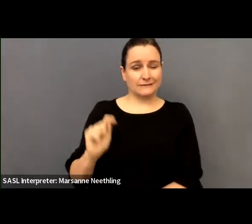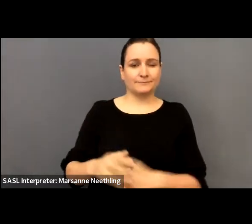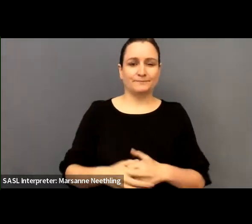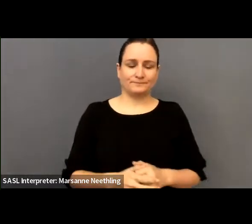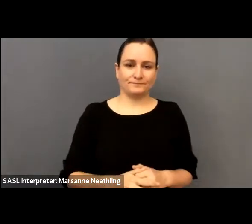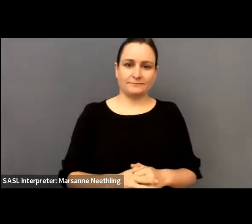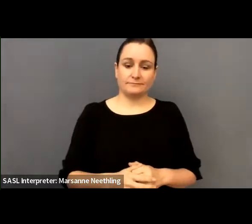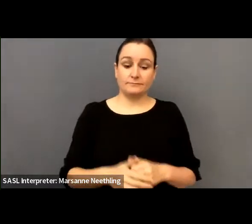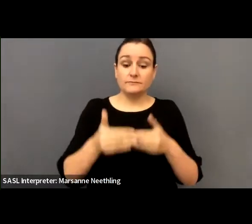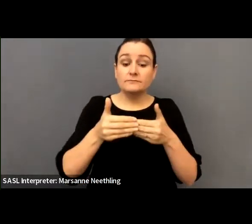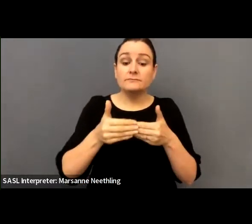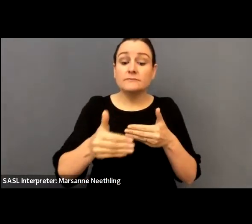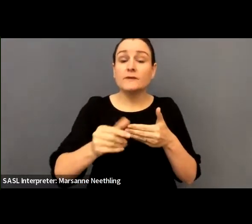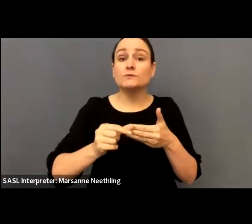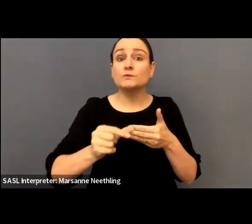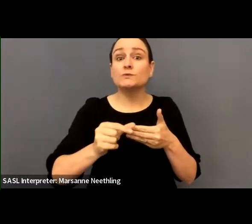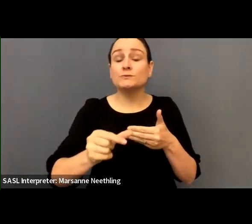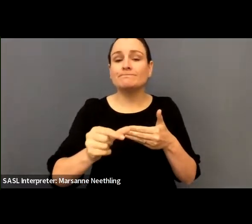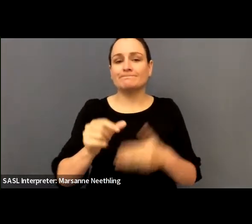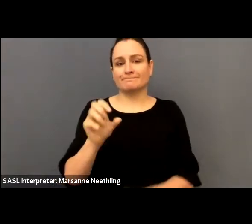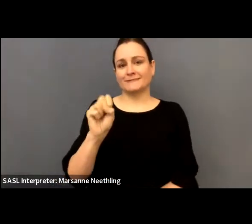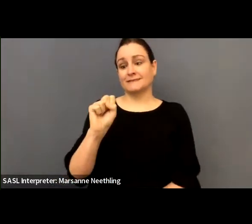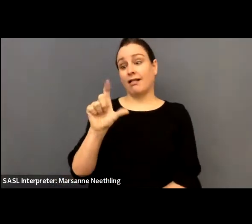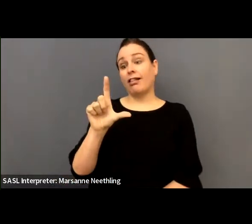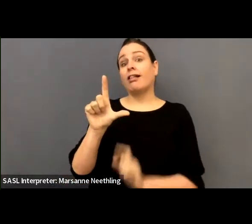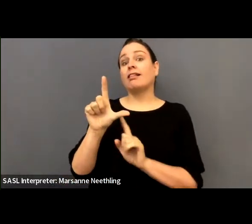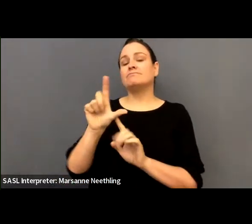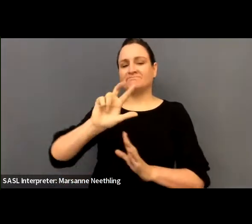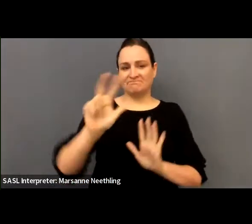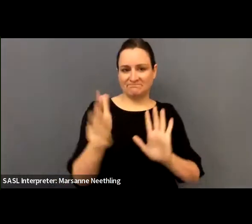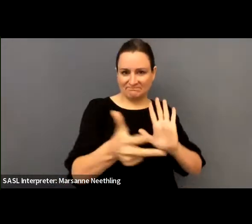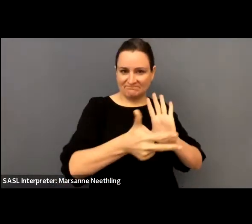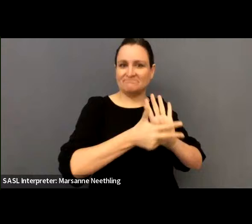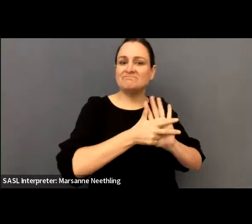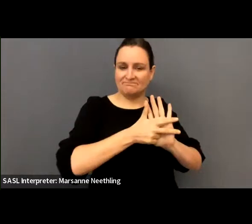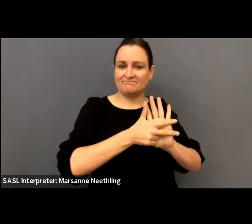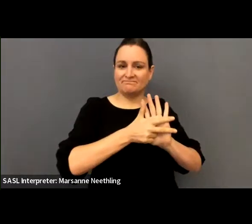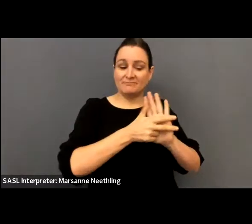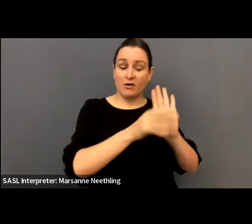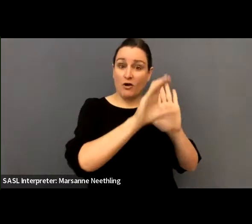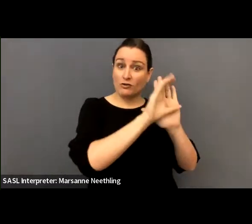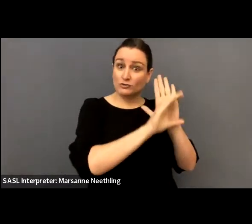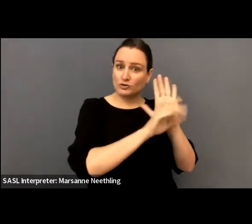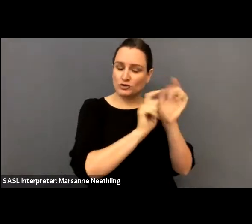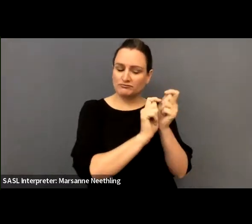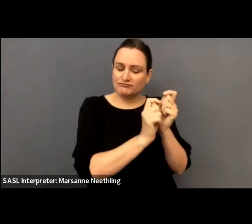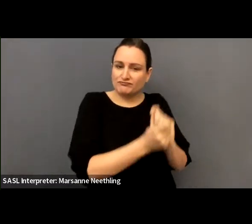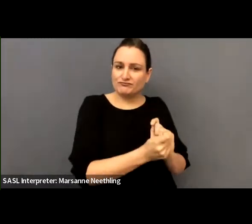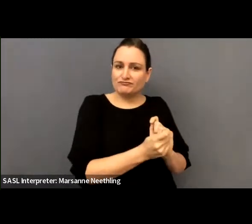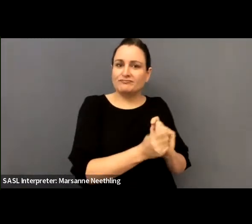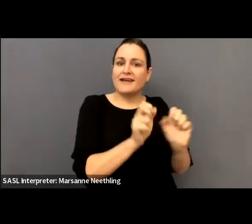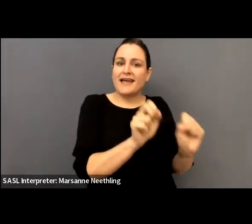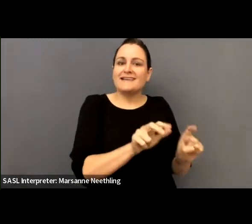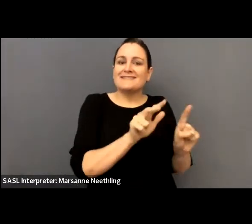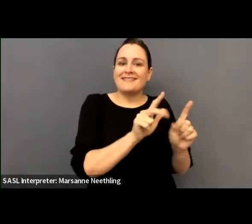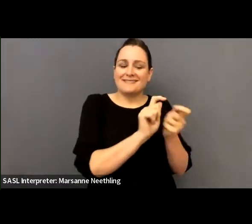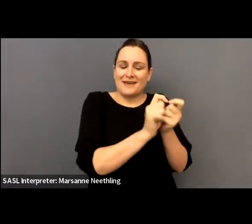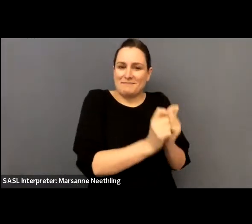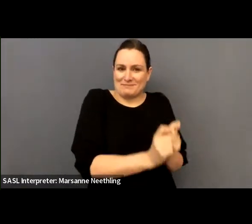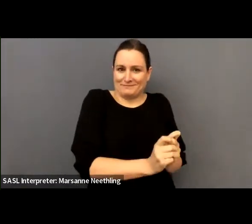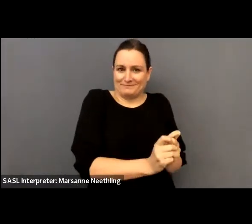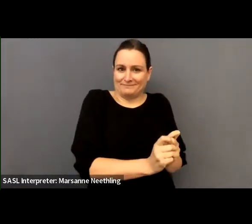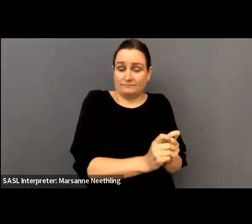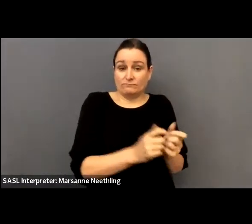the South African Constitution, which will see South African Sign Language placed on equal